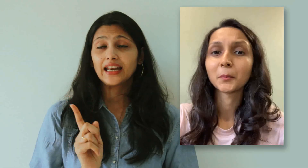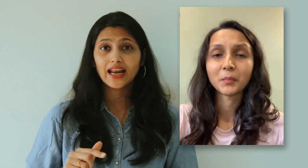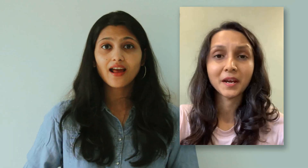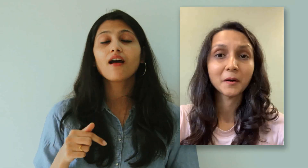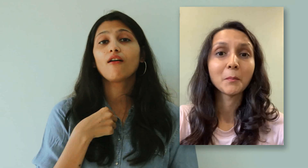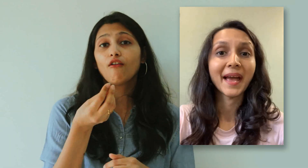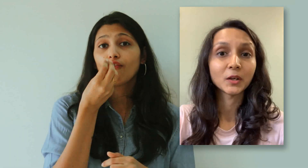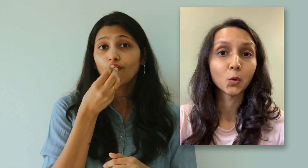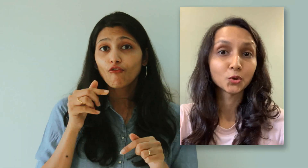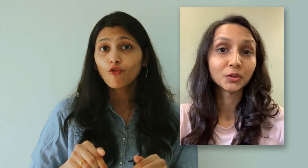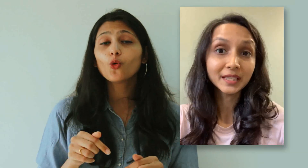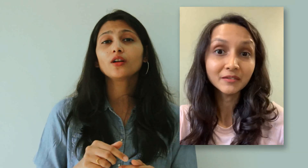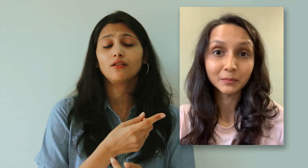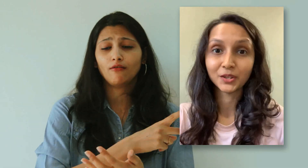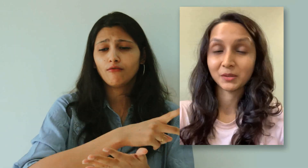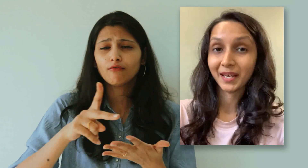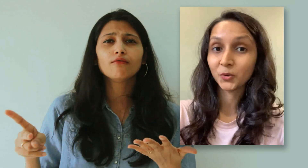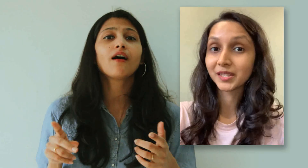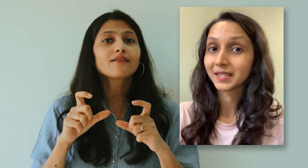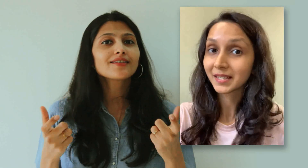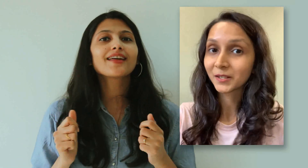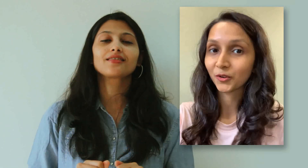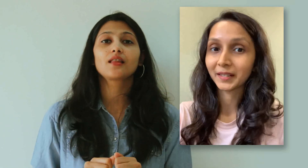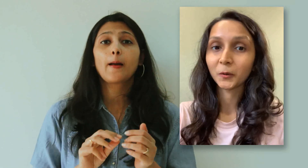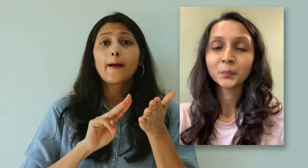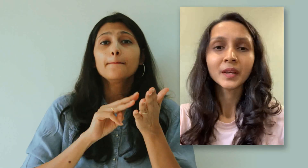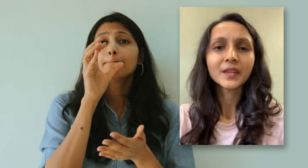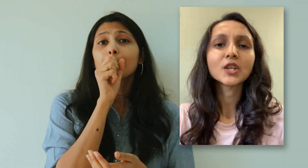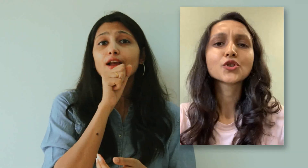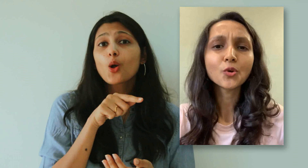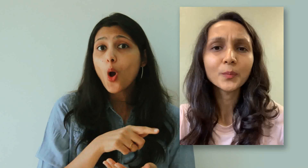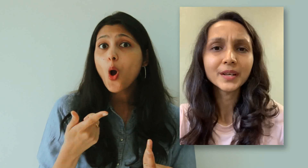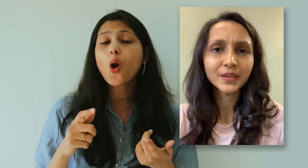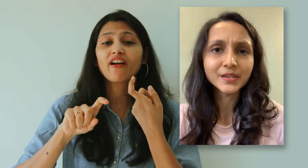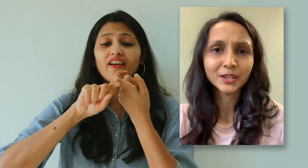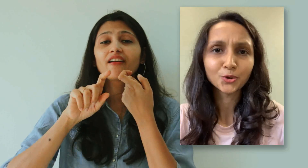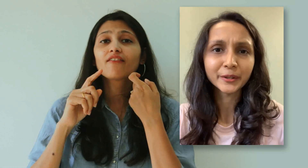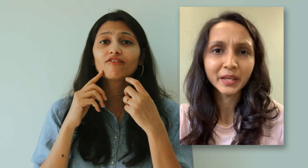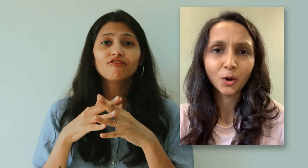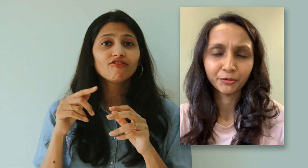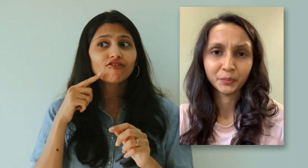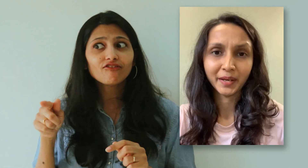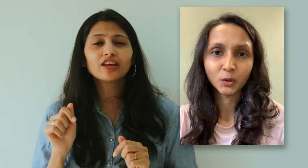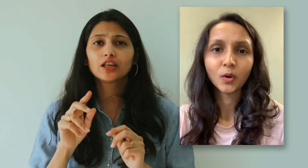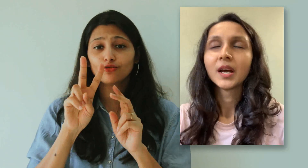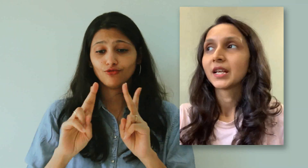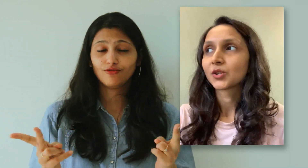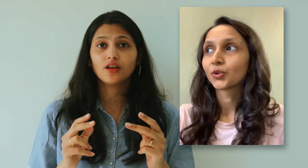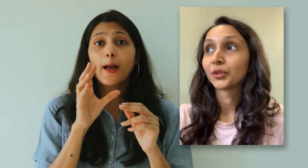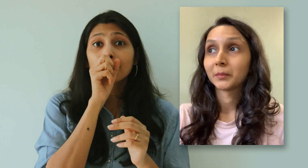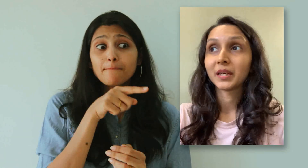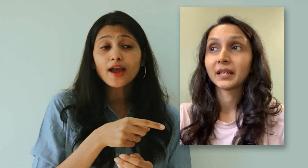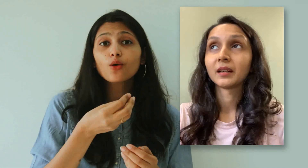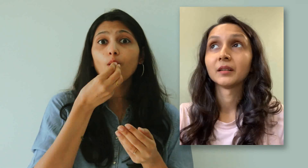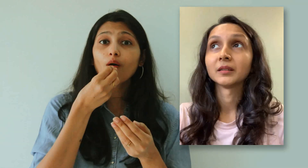simply compare a mango to a kiwi, because mango is in season right now, there are so many things that you can make out of a mango. So